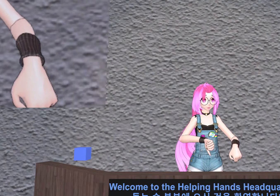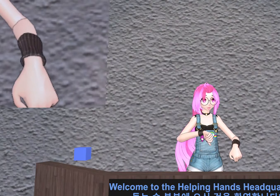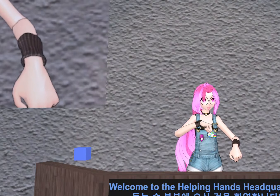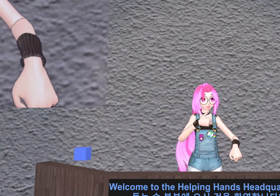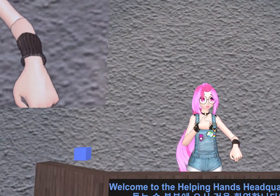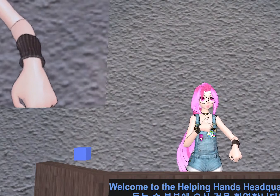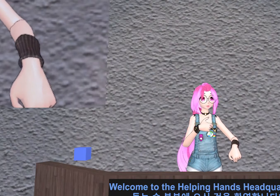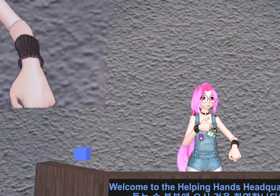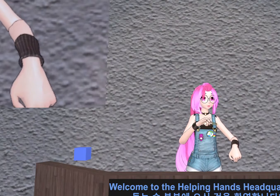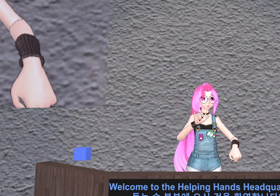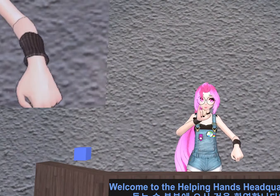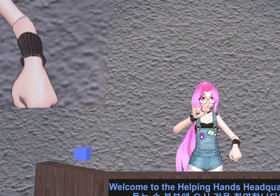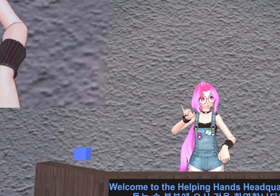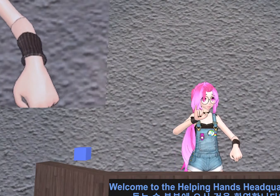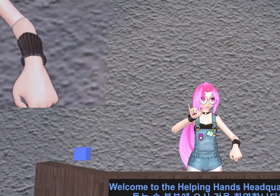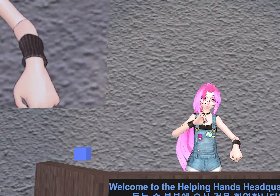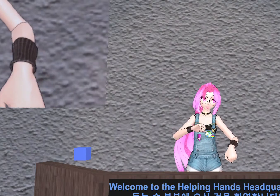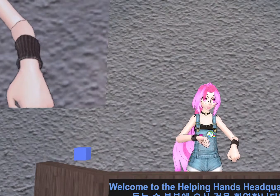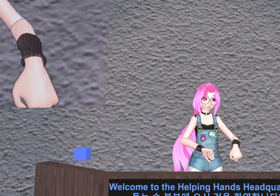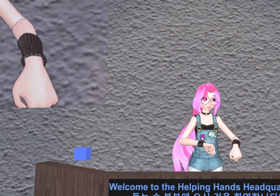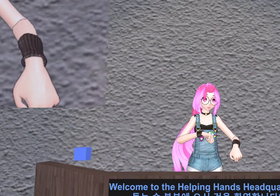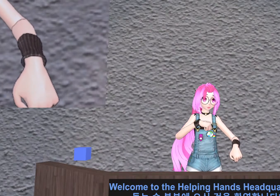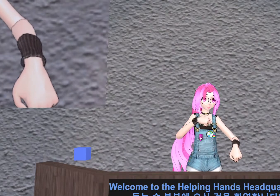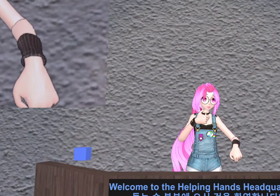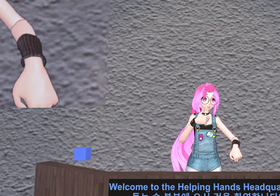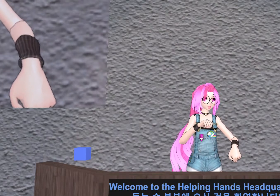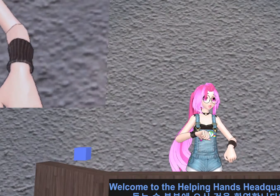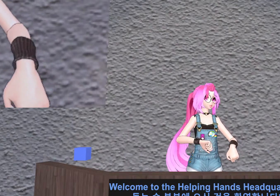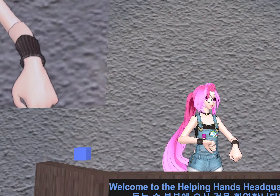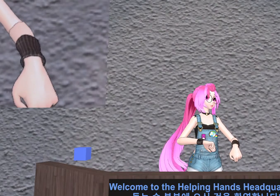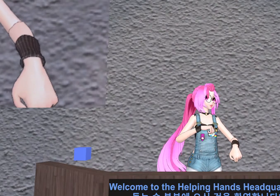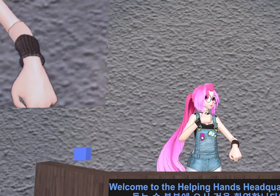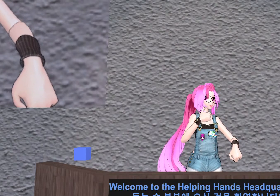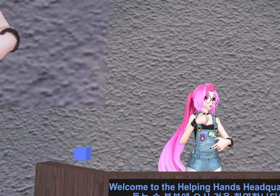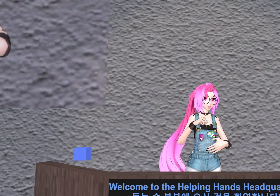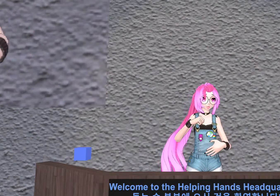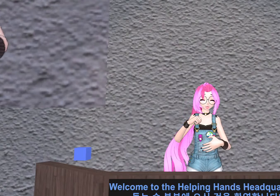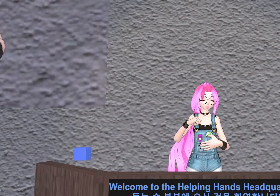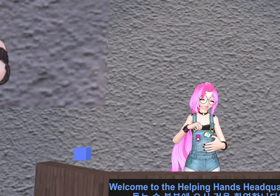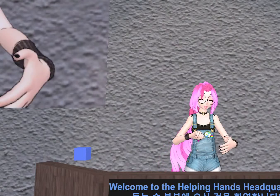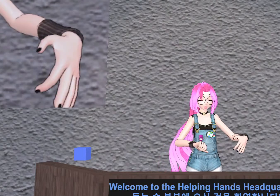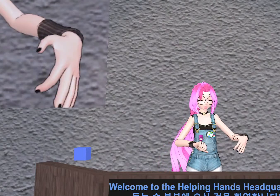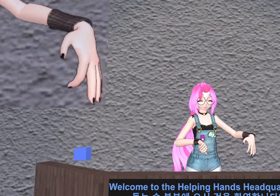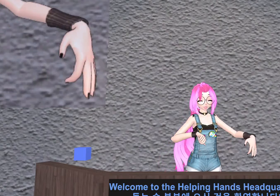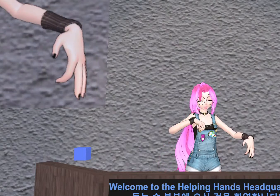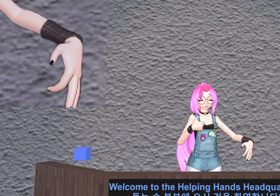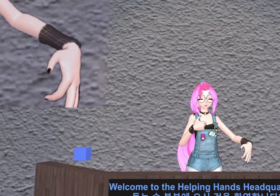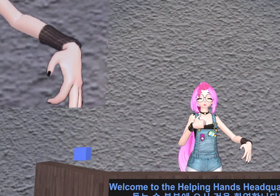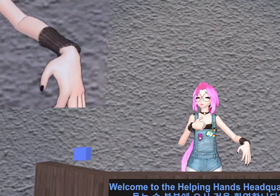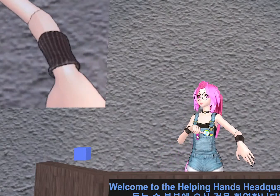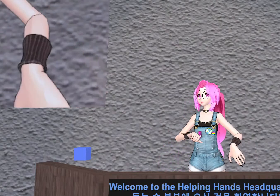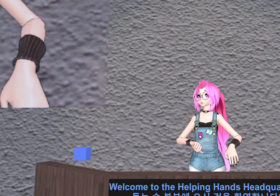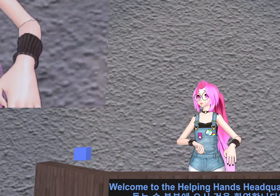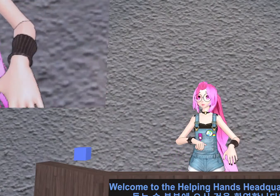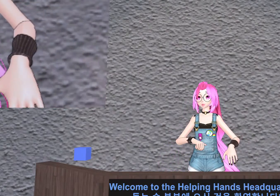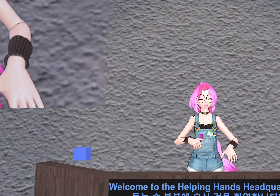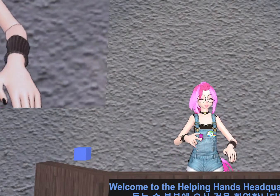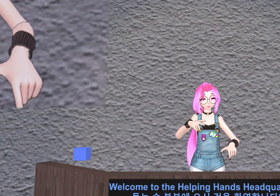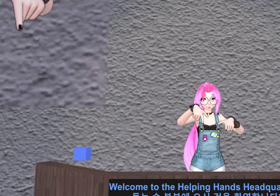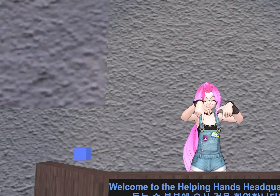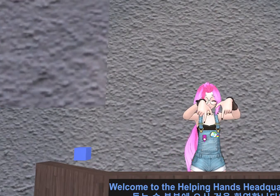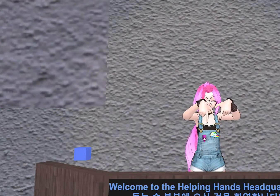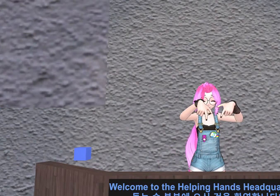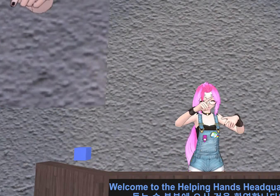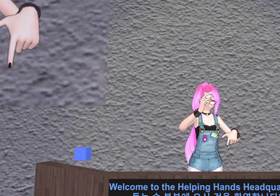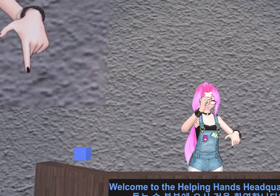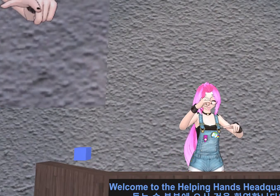I feel proud, same thing. Pride or proud or prideful, anything.